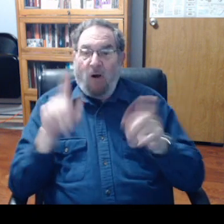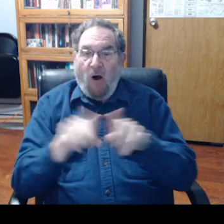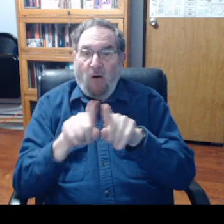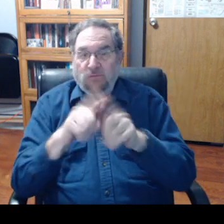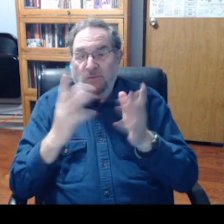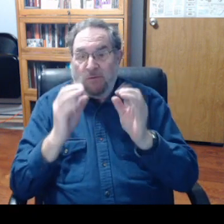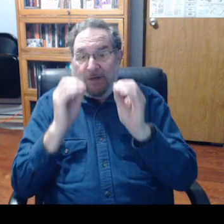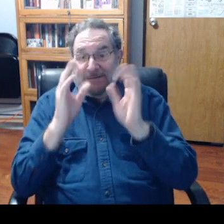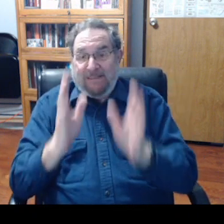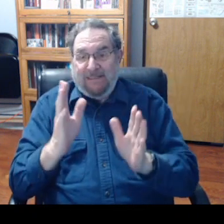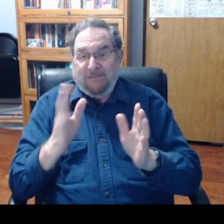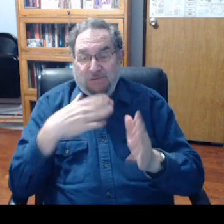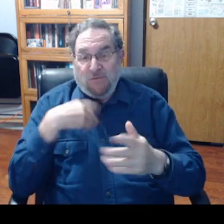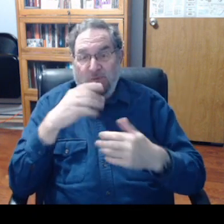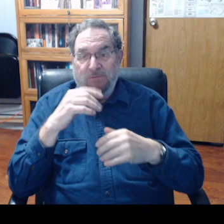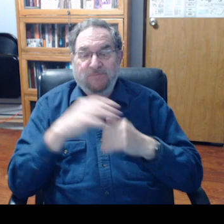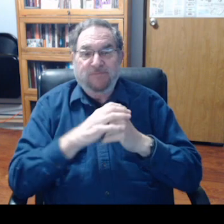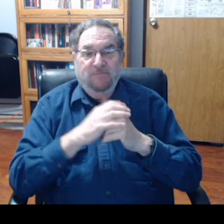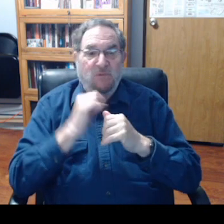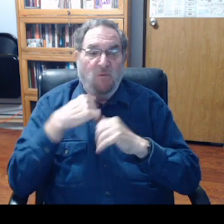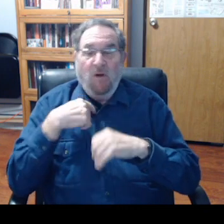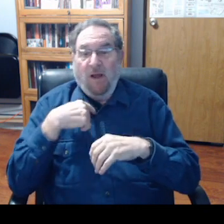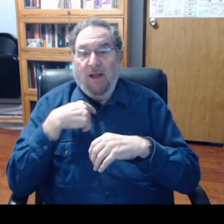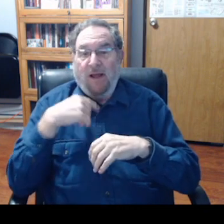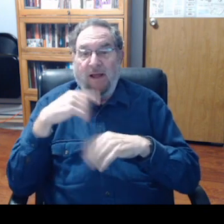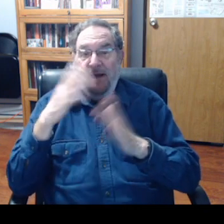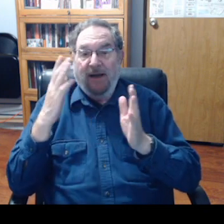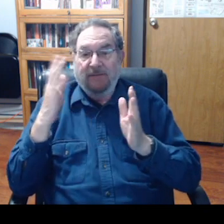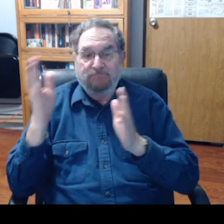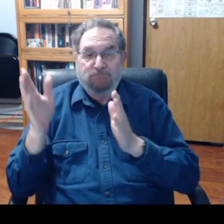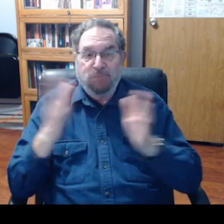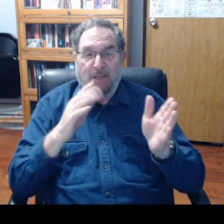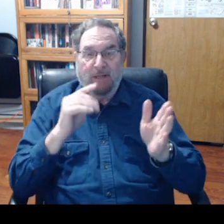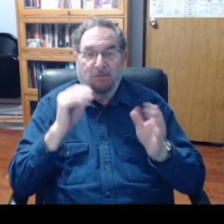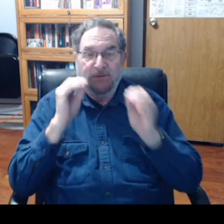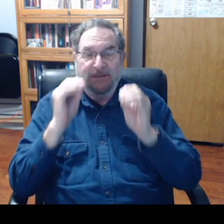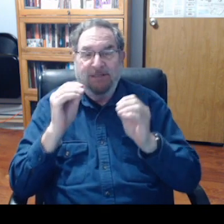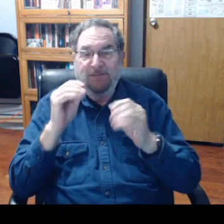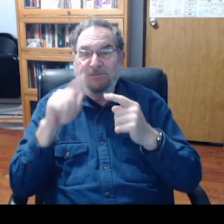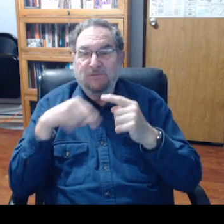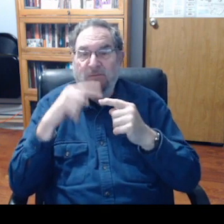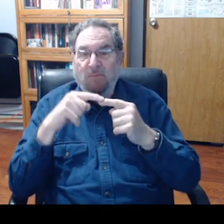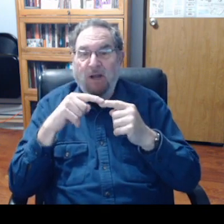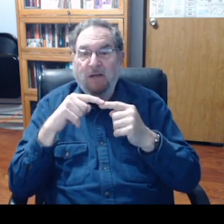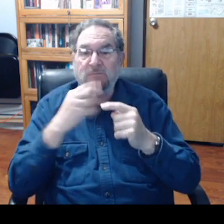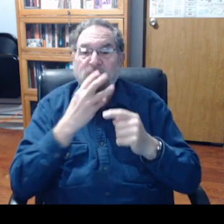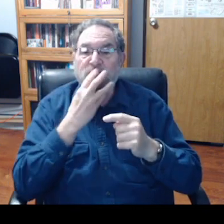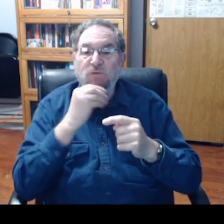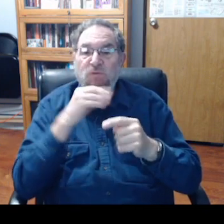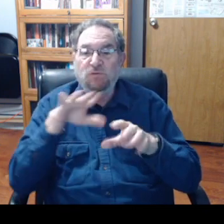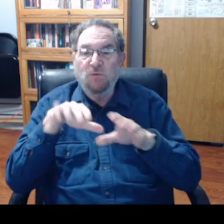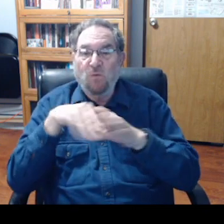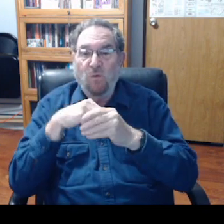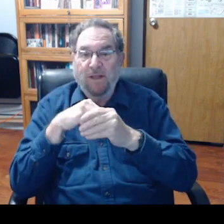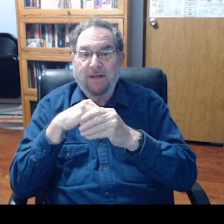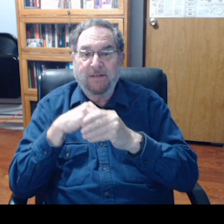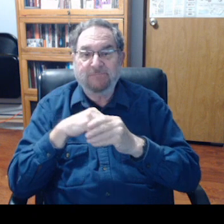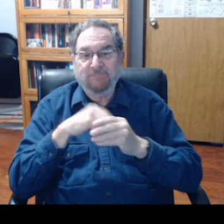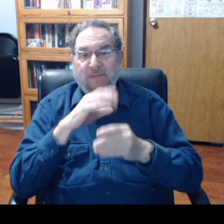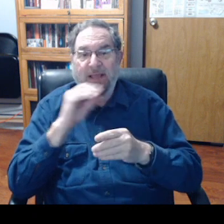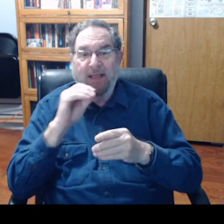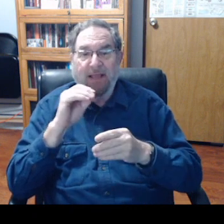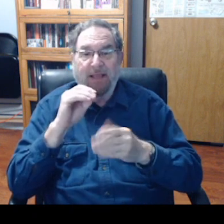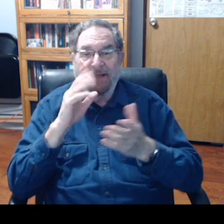I'm also a teacher, so I plan to teach about Jewish